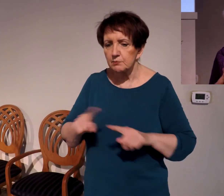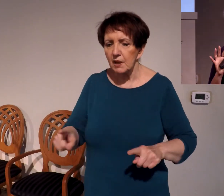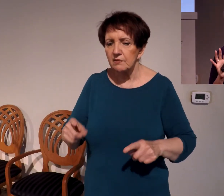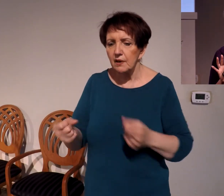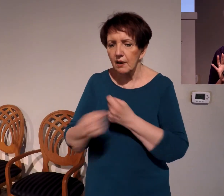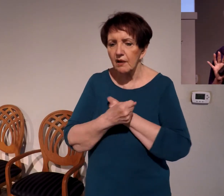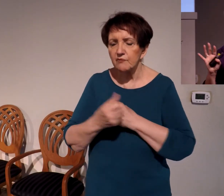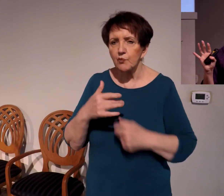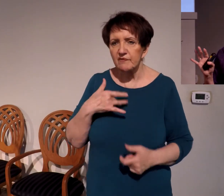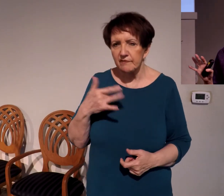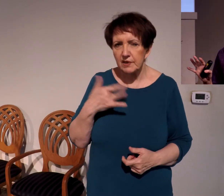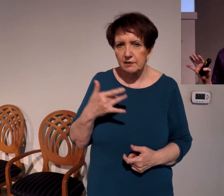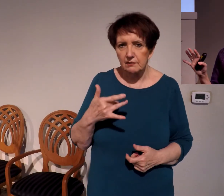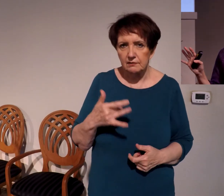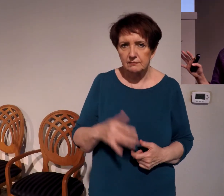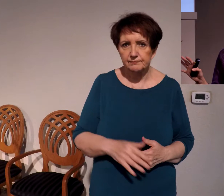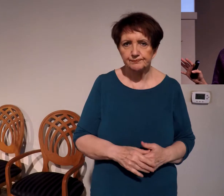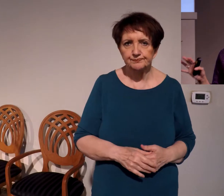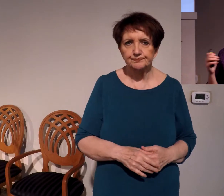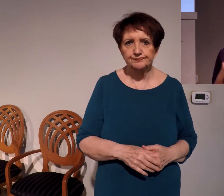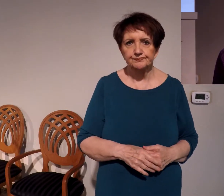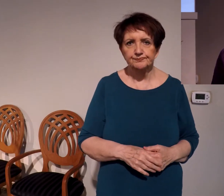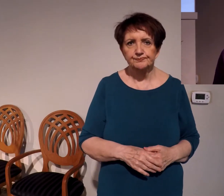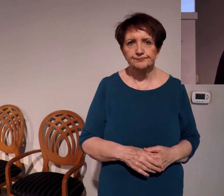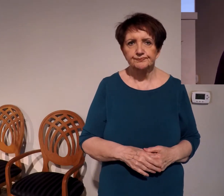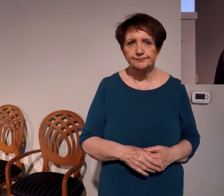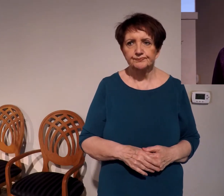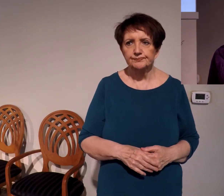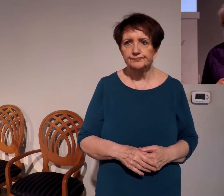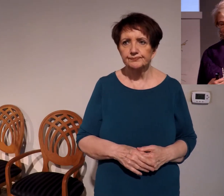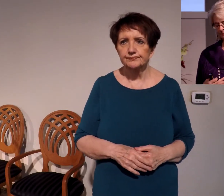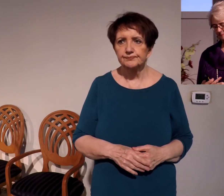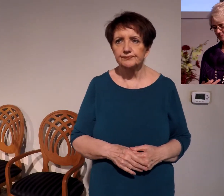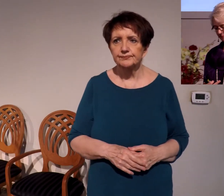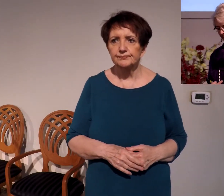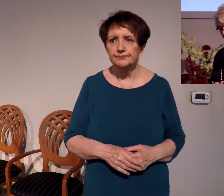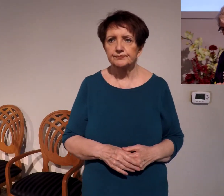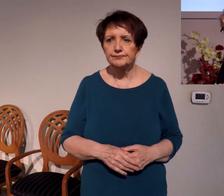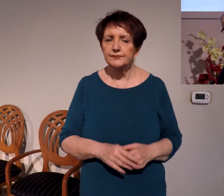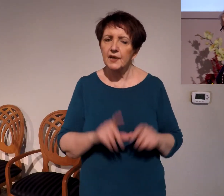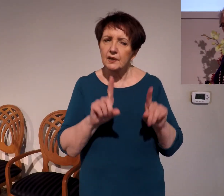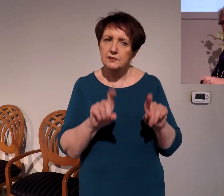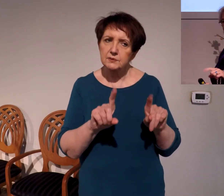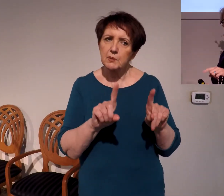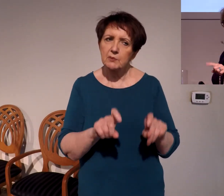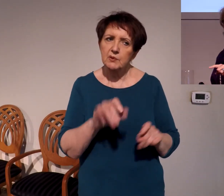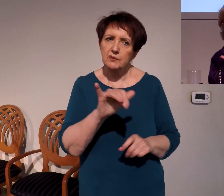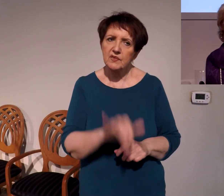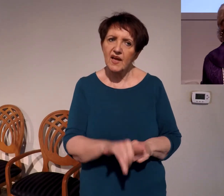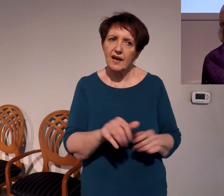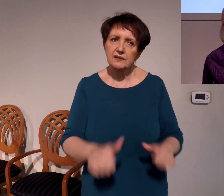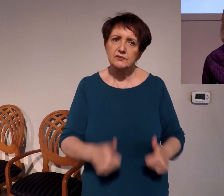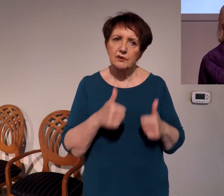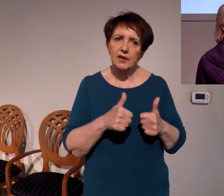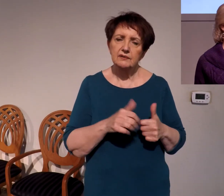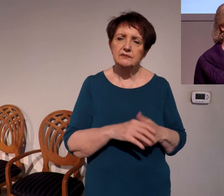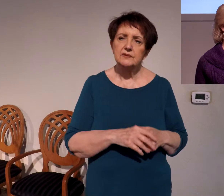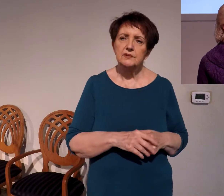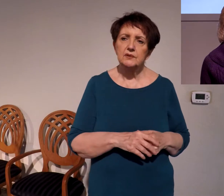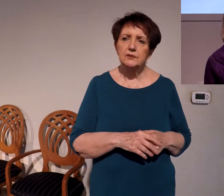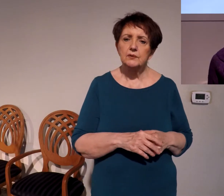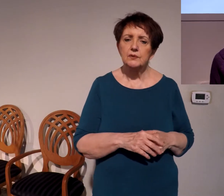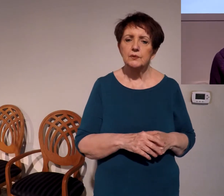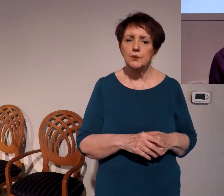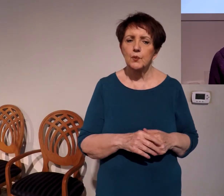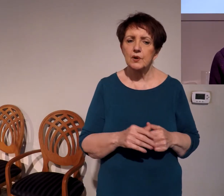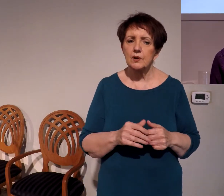You think about that experience, experiment with that in your life. So we're not being with pets and